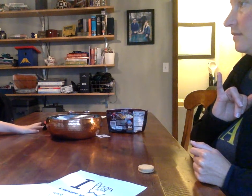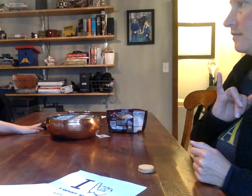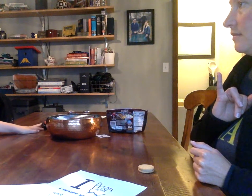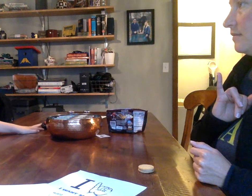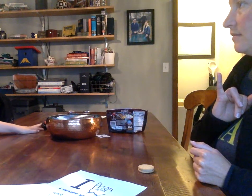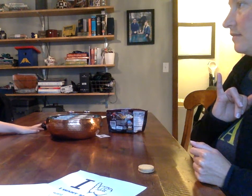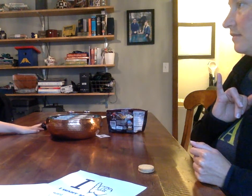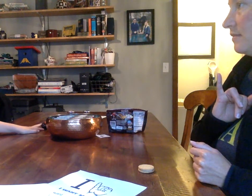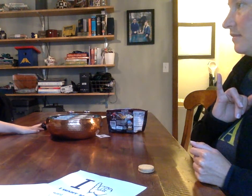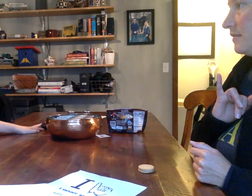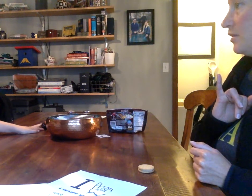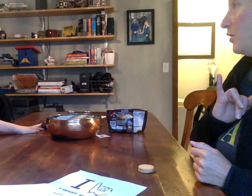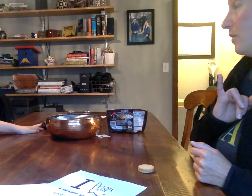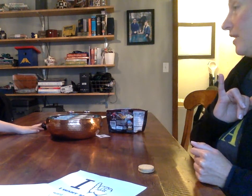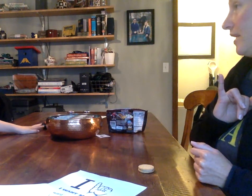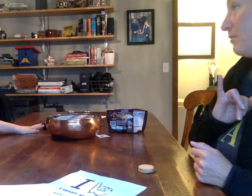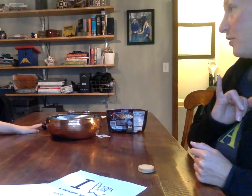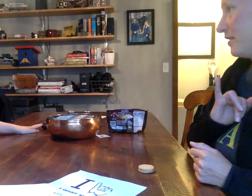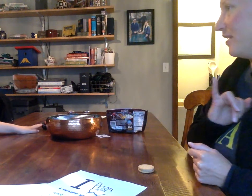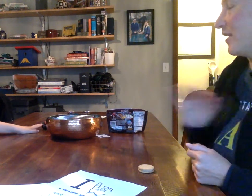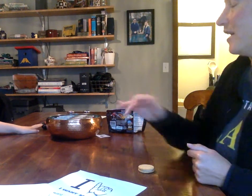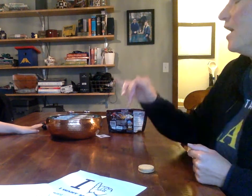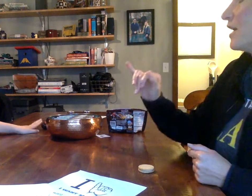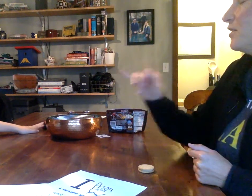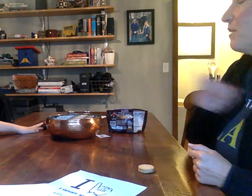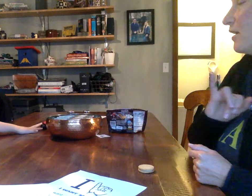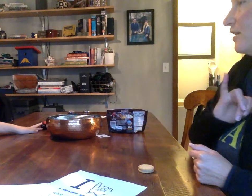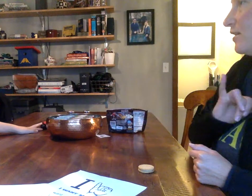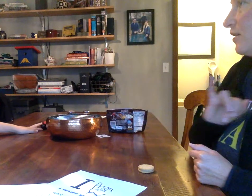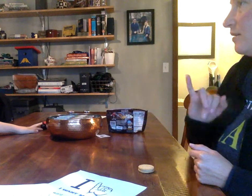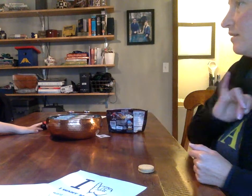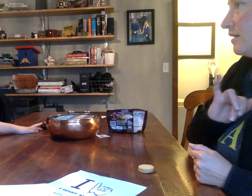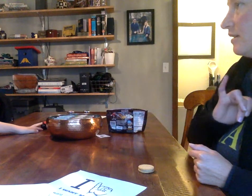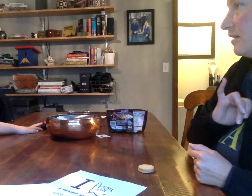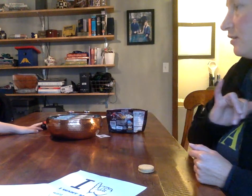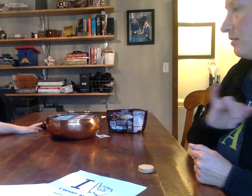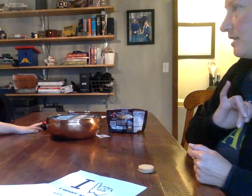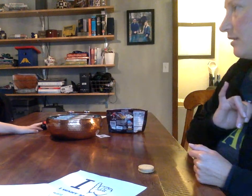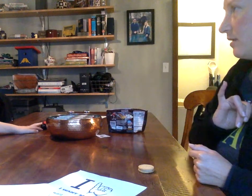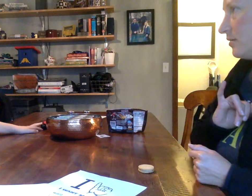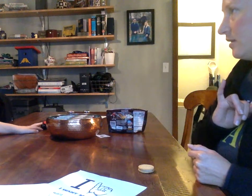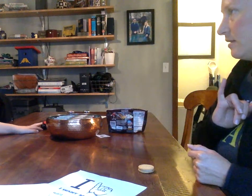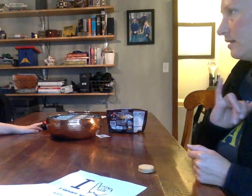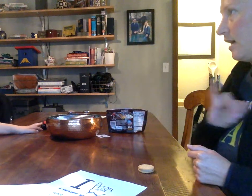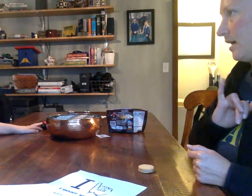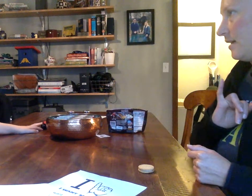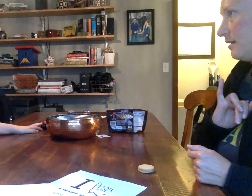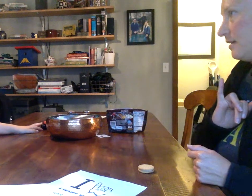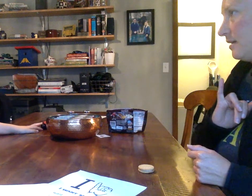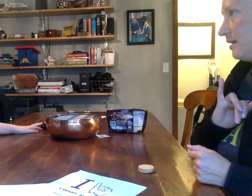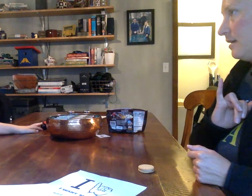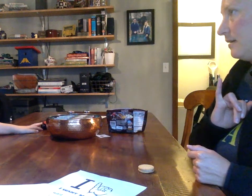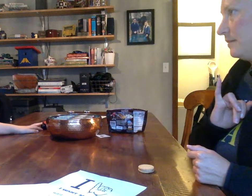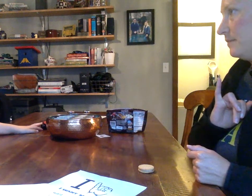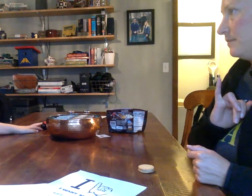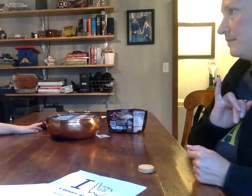want nothing. You don't want any more? Okay. Can you model it, though? Can you imitate what I'm doing? I